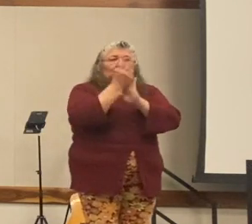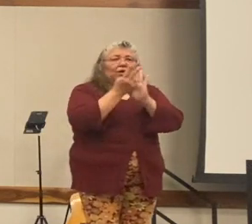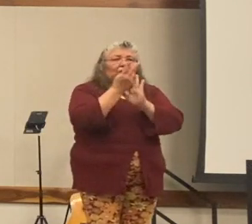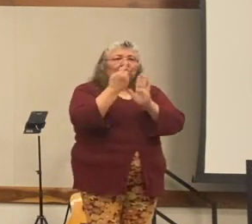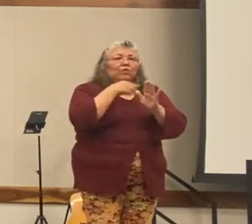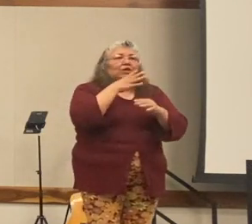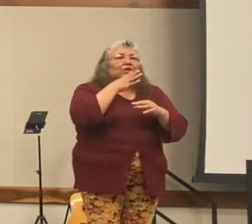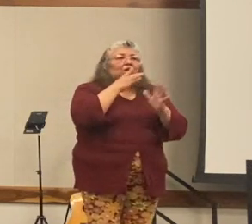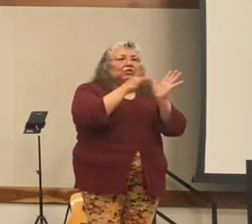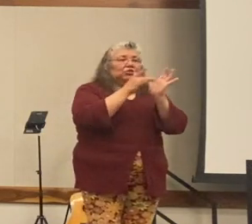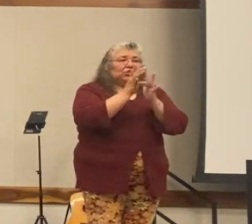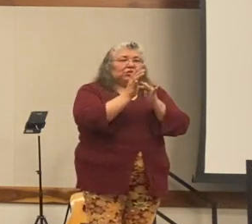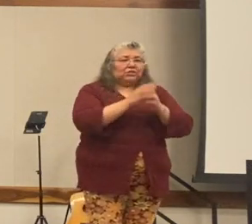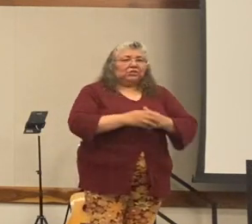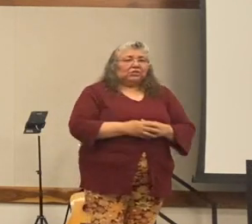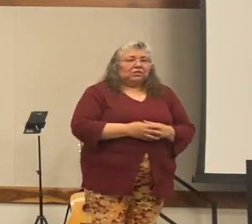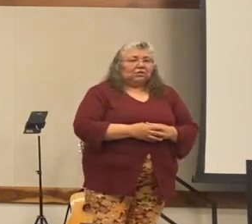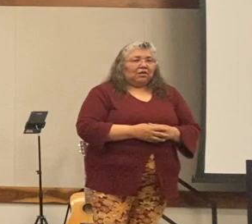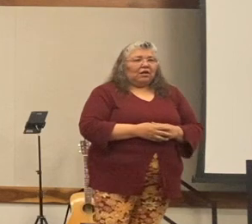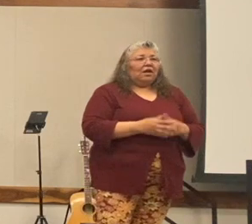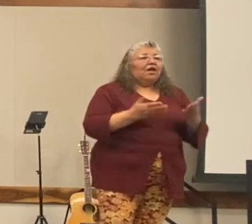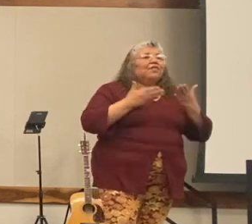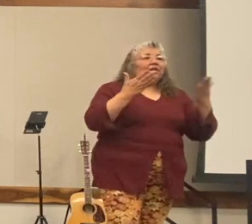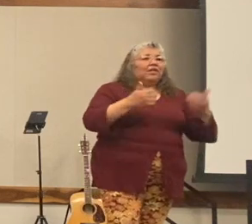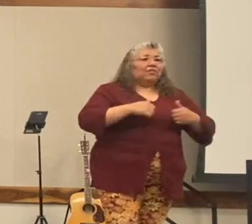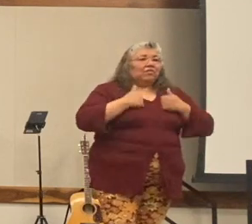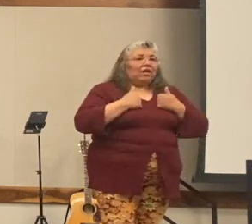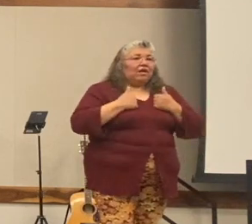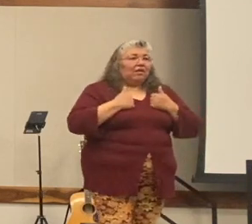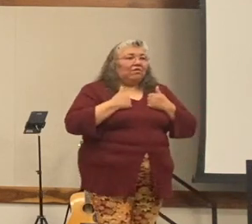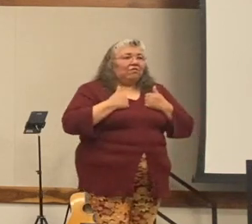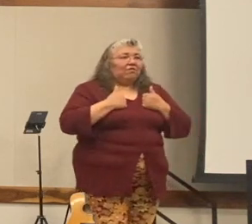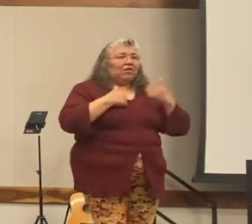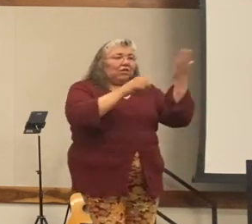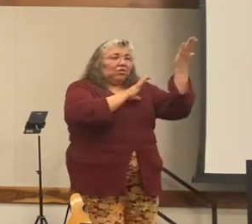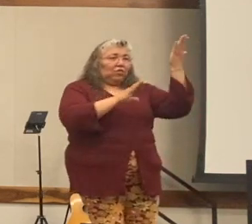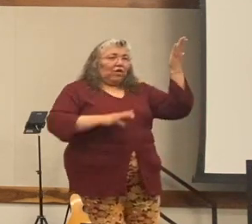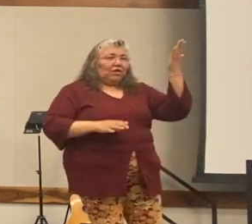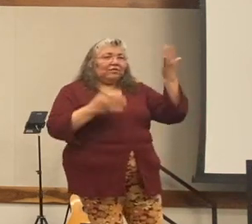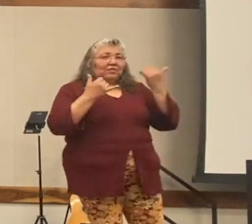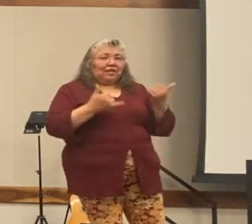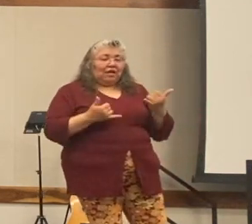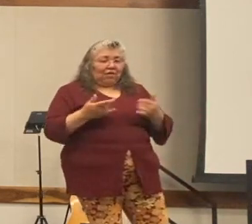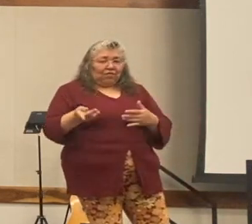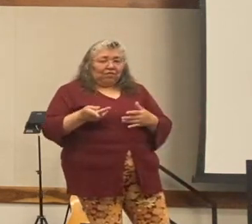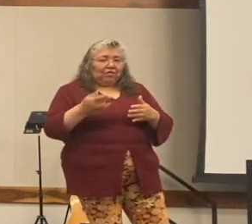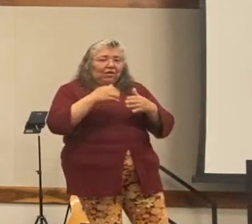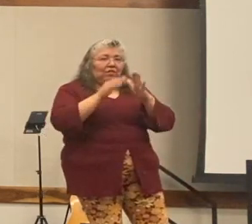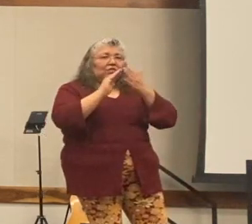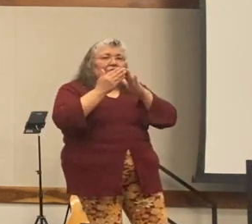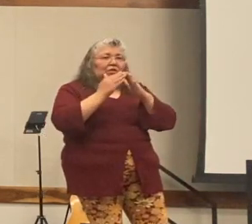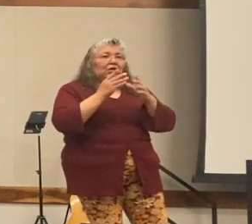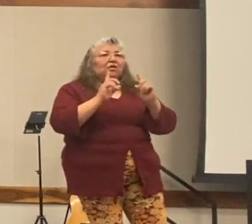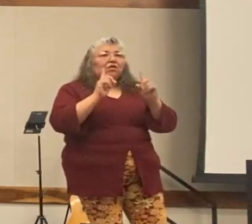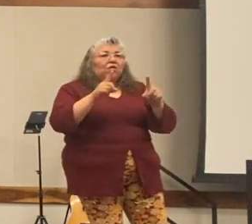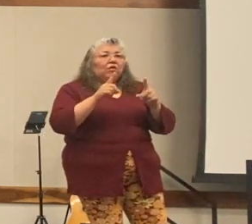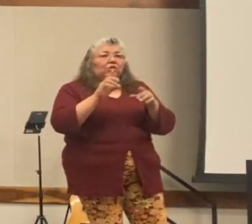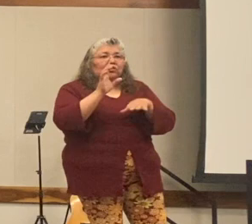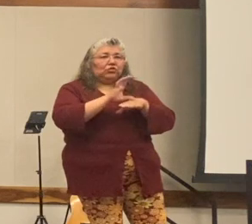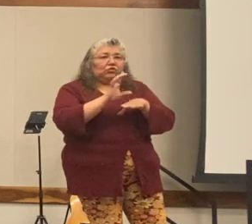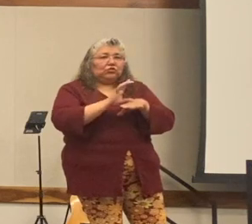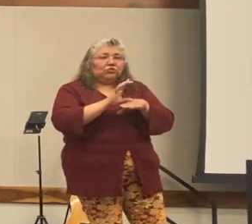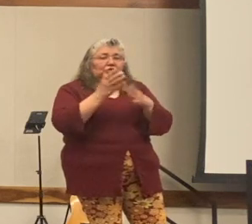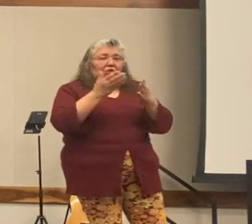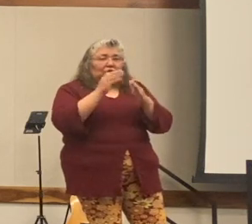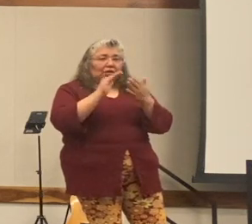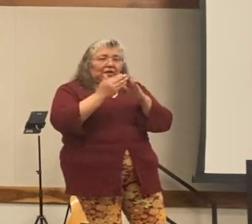talked Jesus. And they gave their life to Christ. And now they are in the community going to a church here in